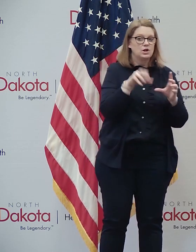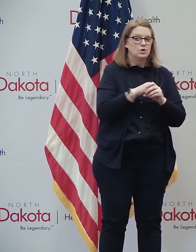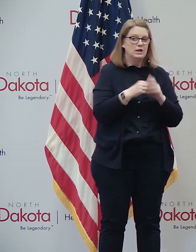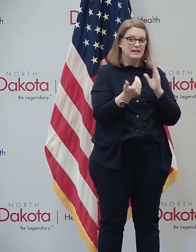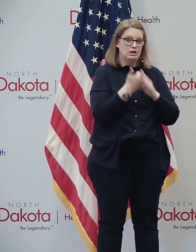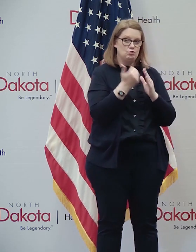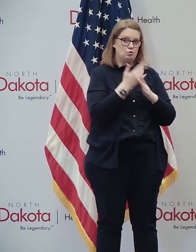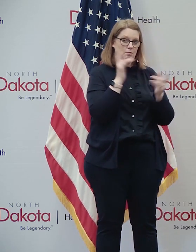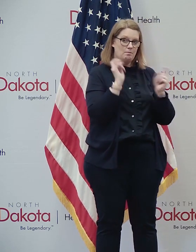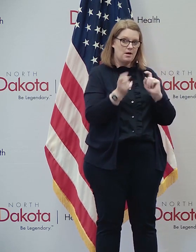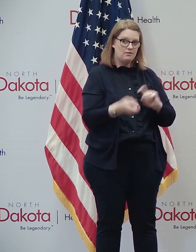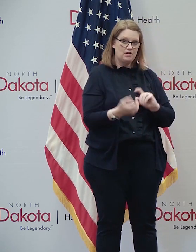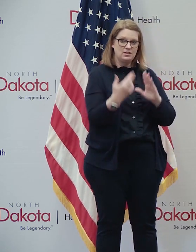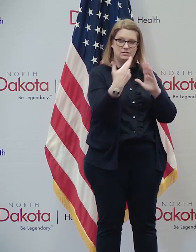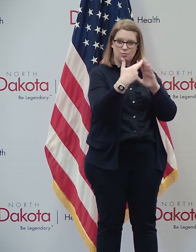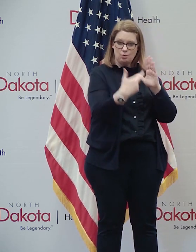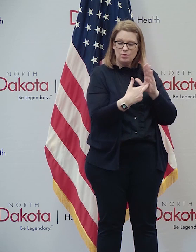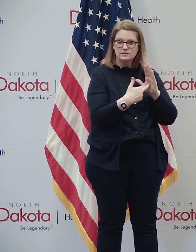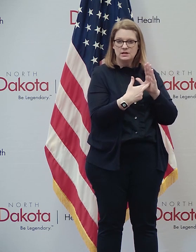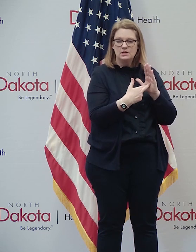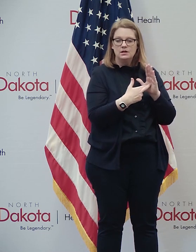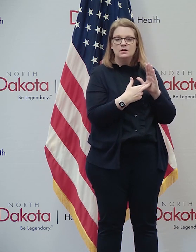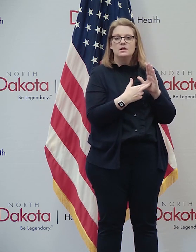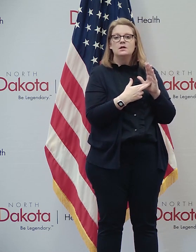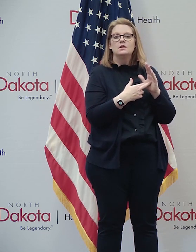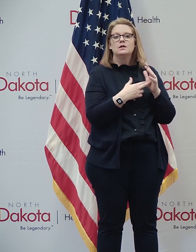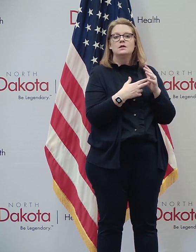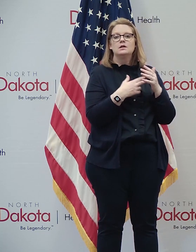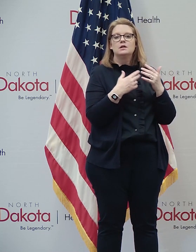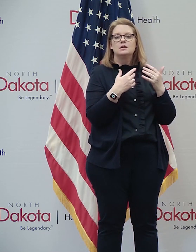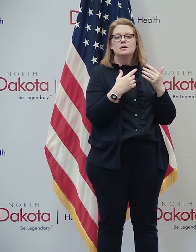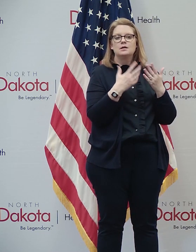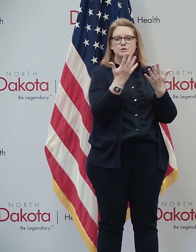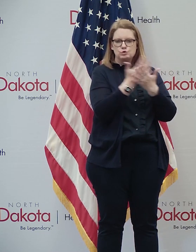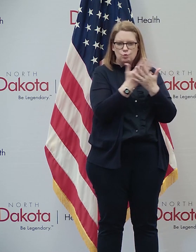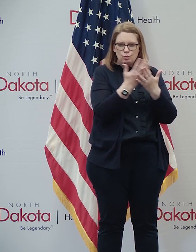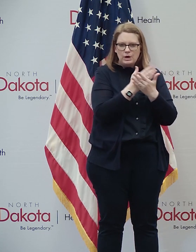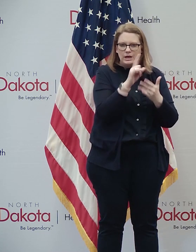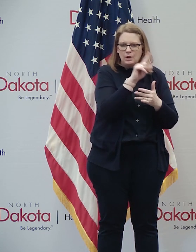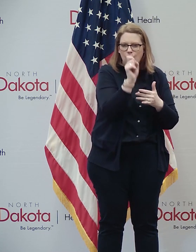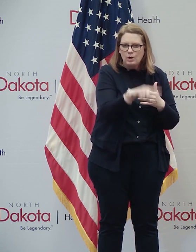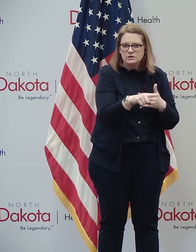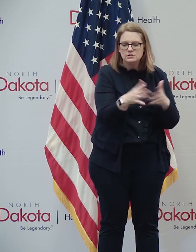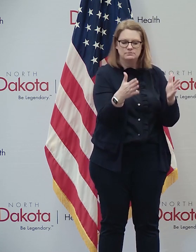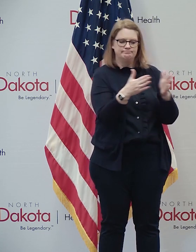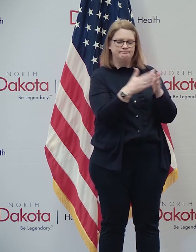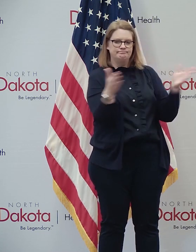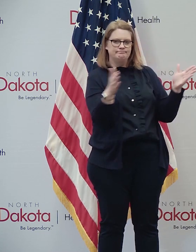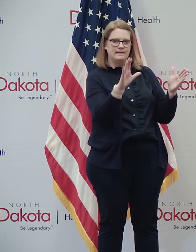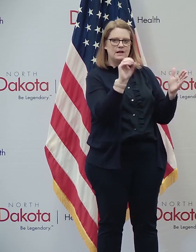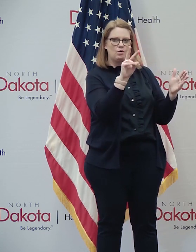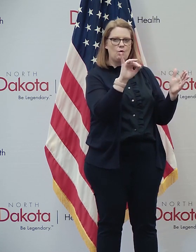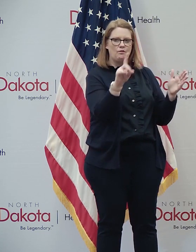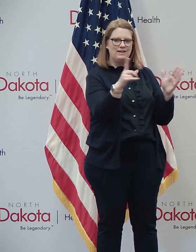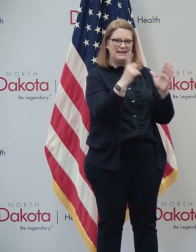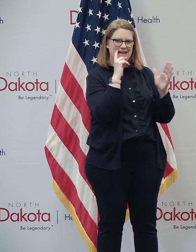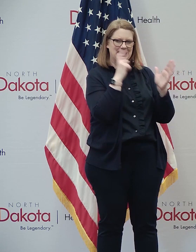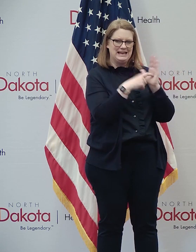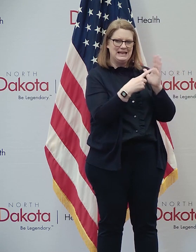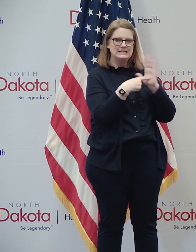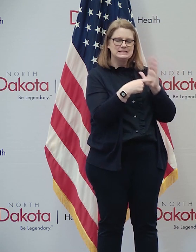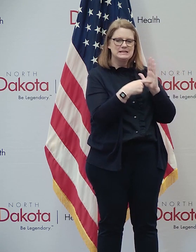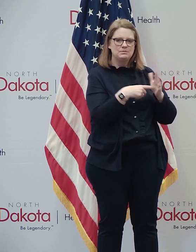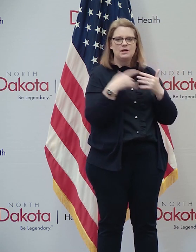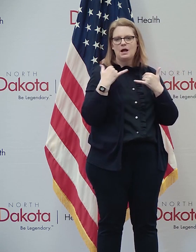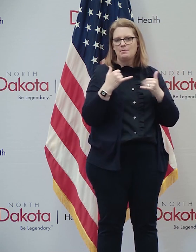new modified operating agreements, the updated ones, updated screening questions to reflect a broader set of COVID-indicated symptoms,